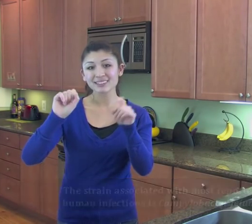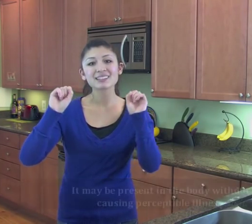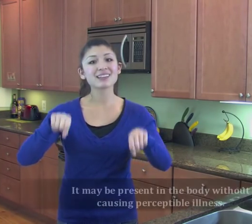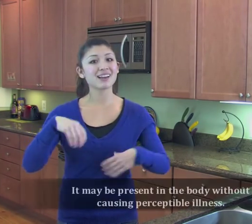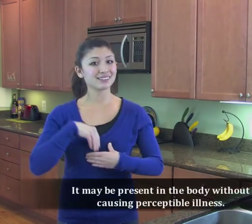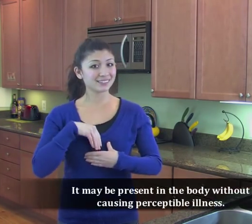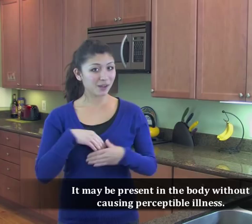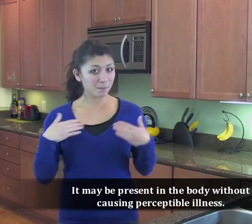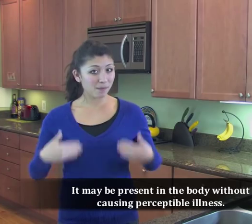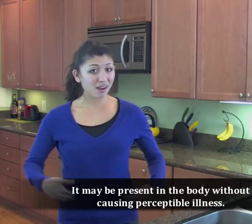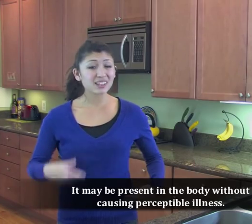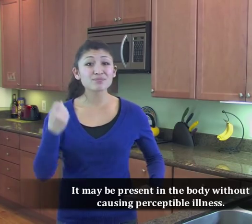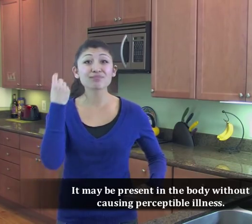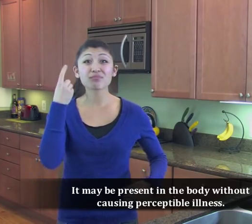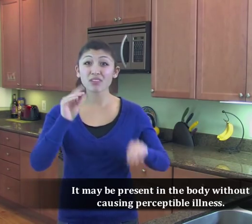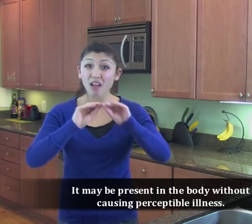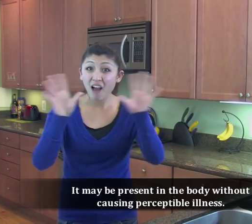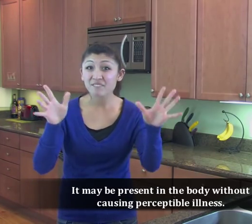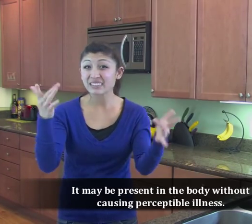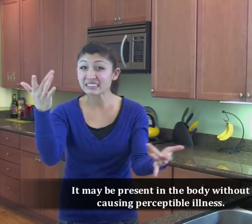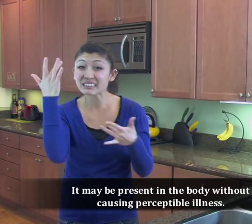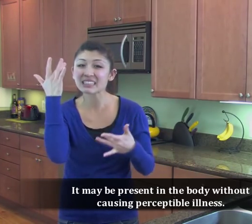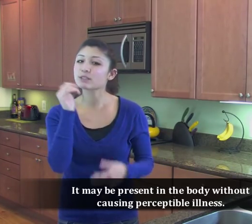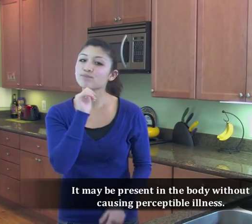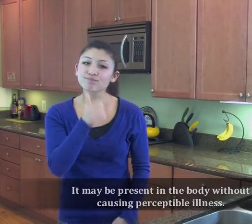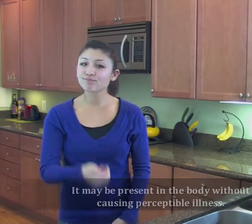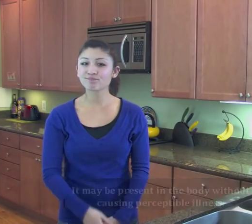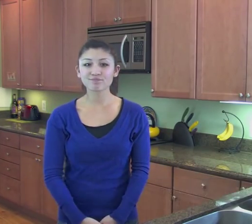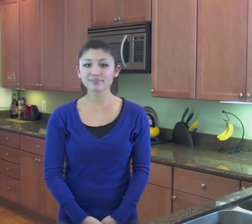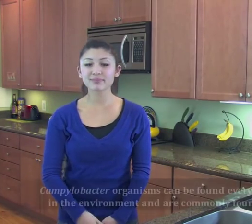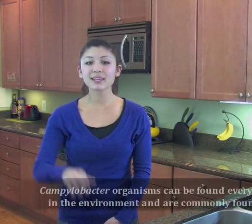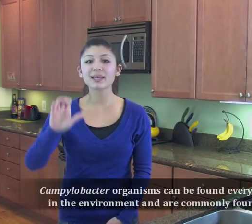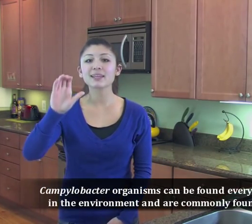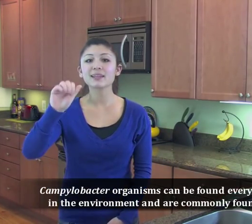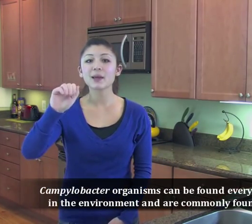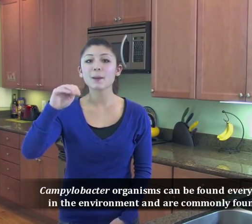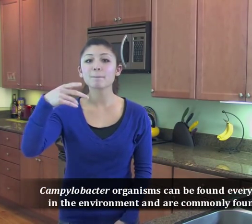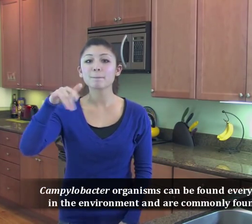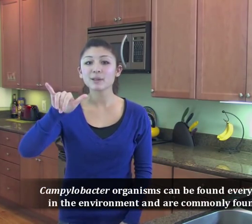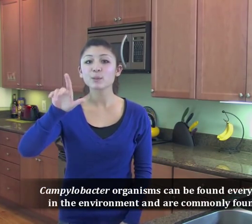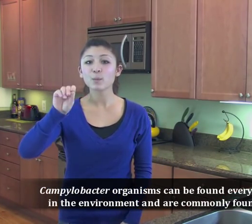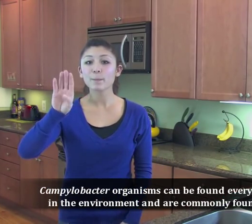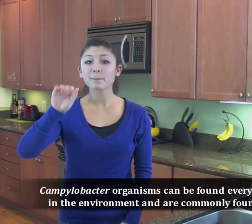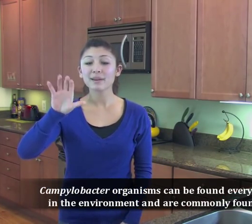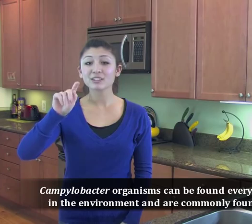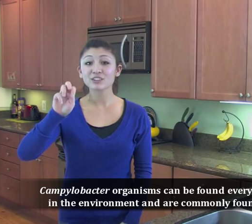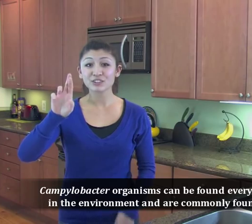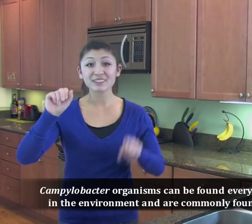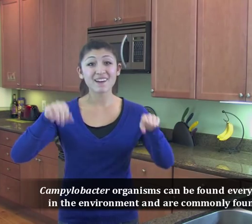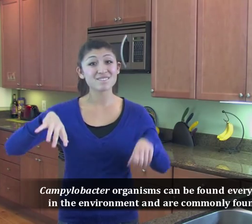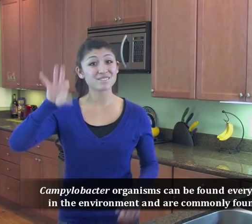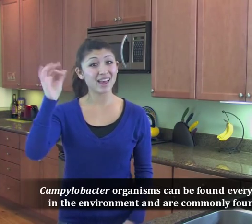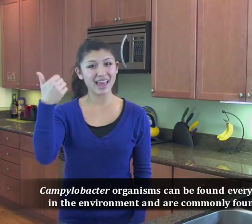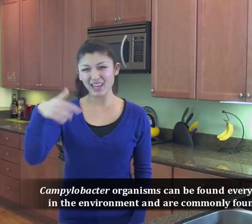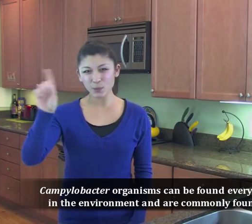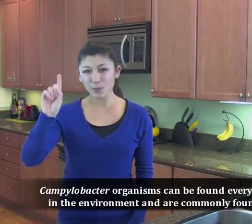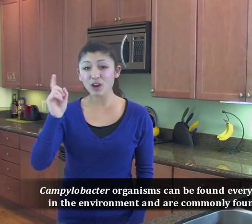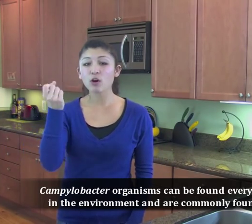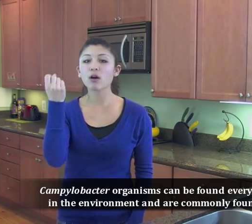It may be present in the body without causing perceptible illness. Campylobacter organisms can be found everywhere in the